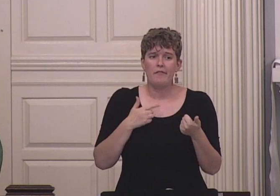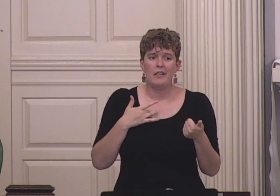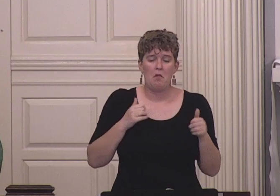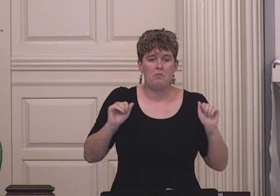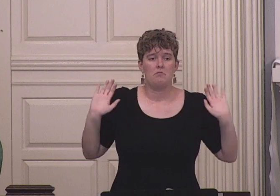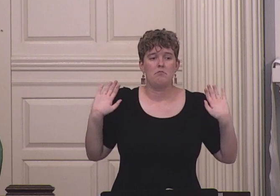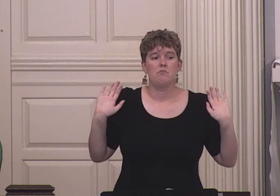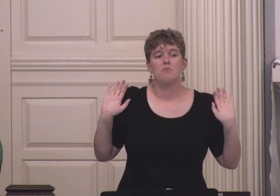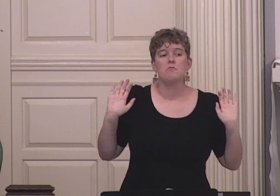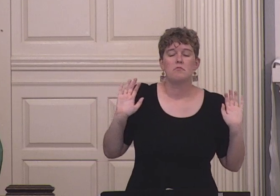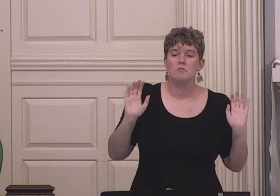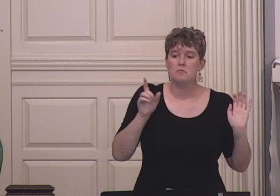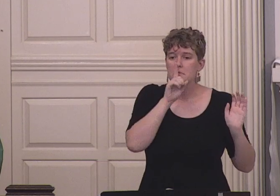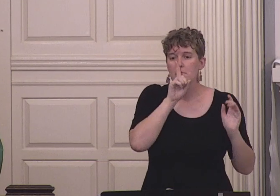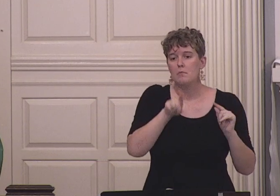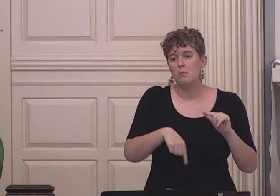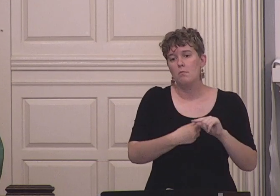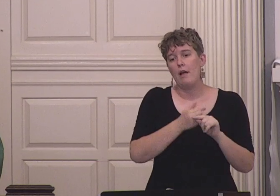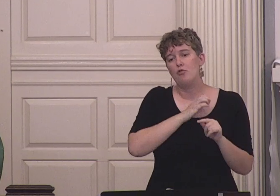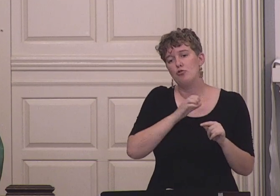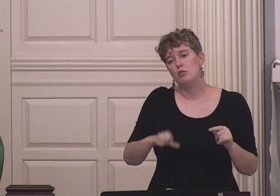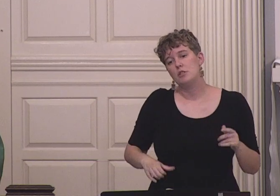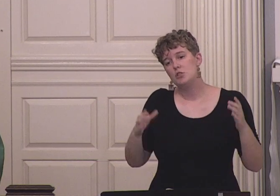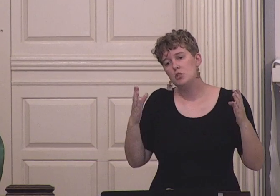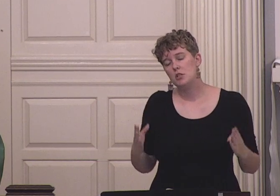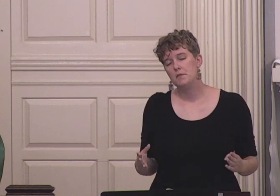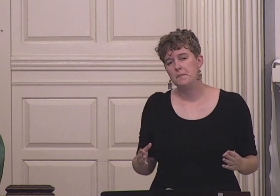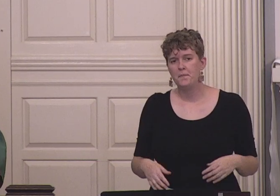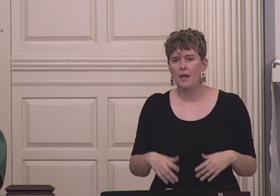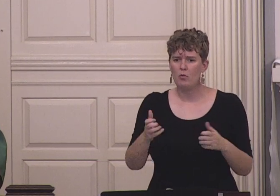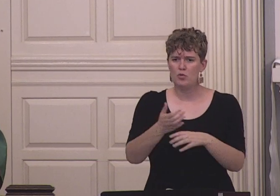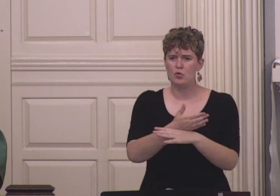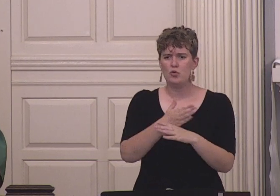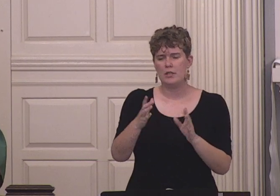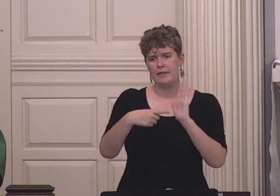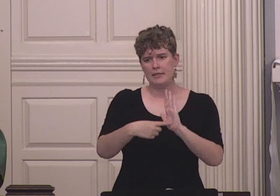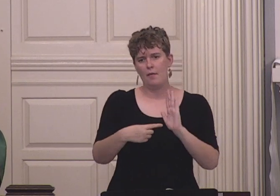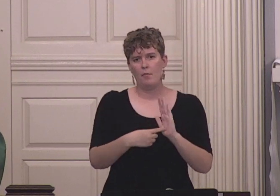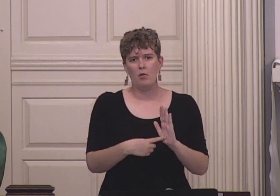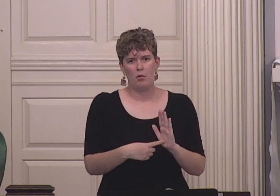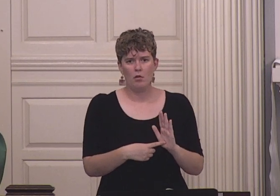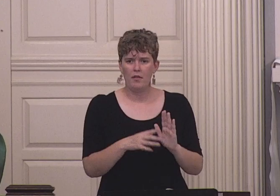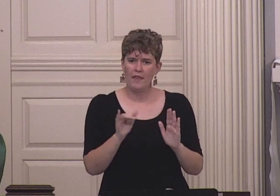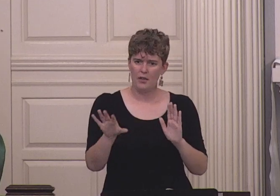Christian witness. I want to give an example. The choice for life.